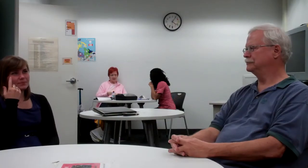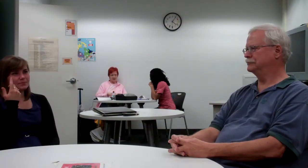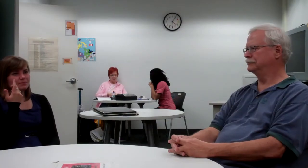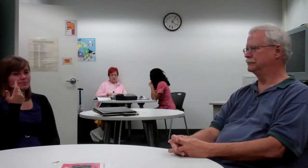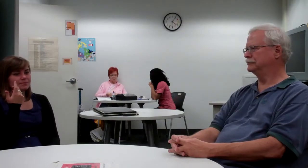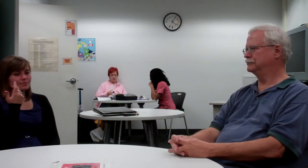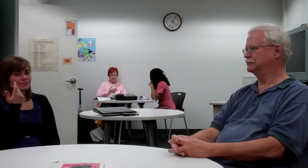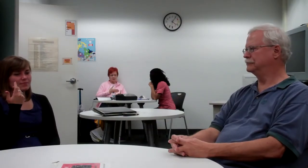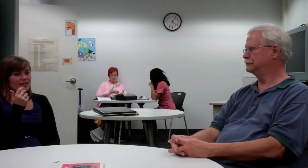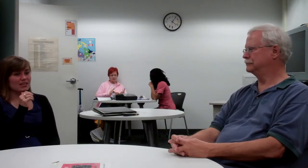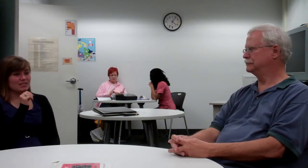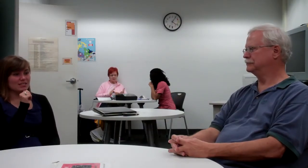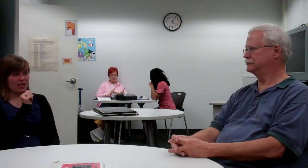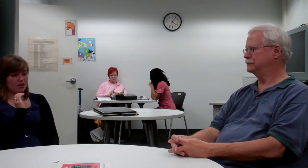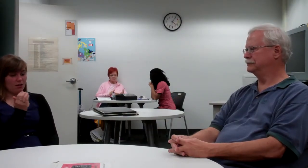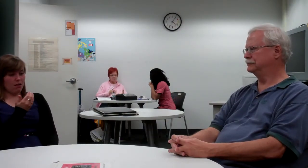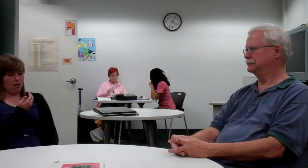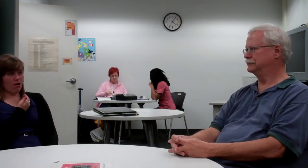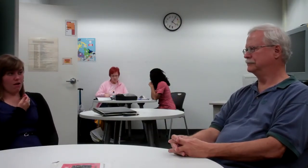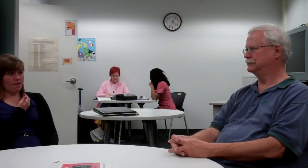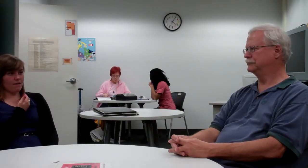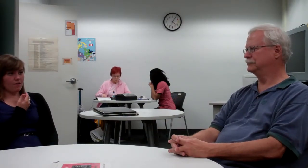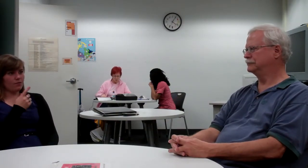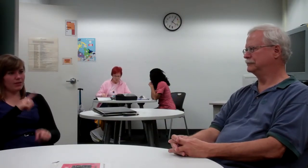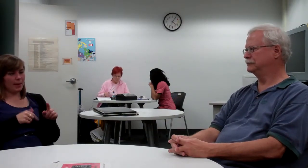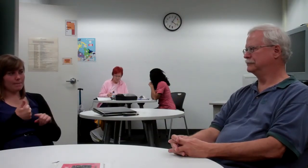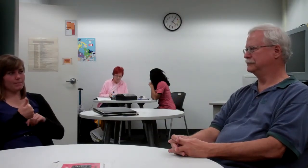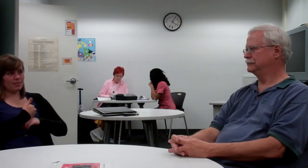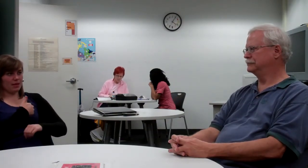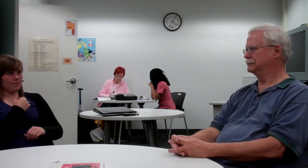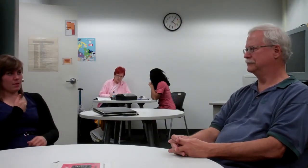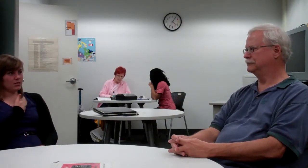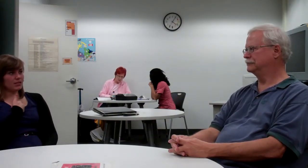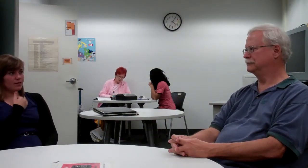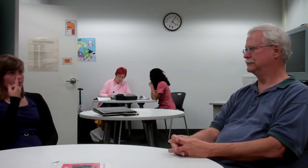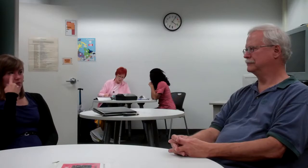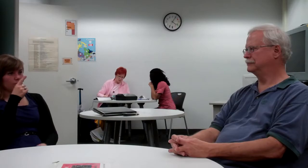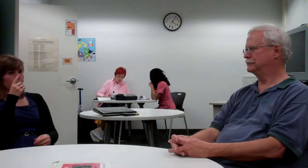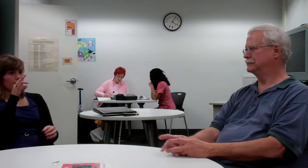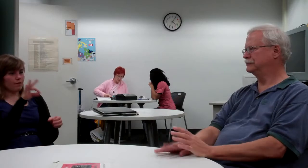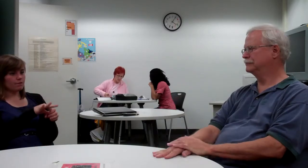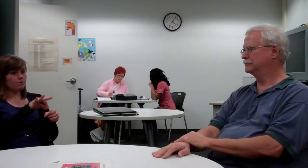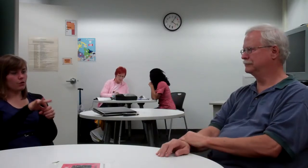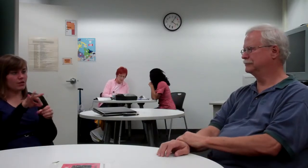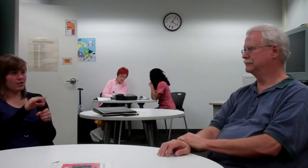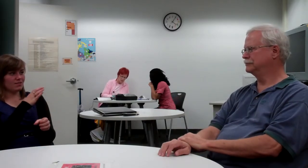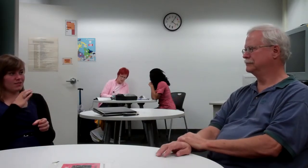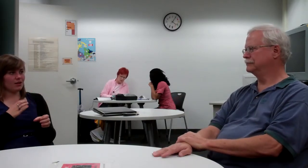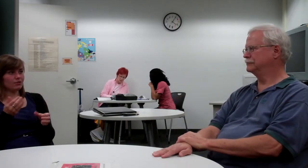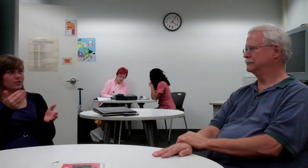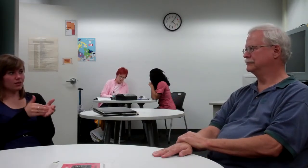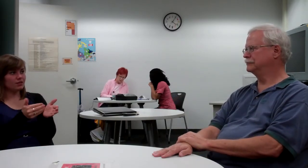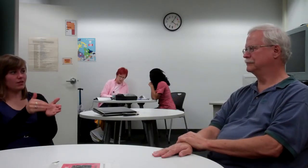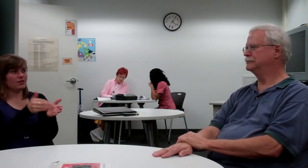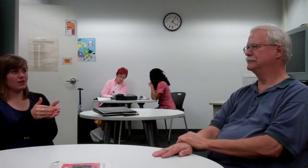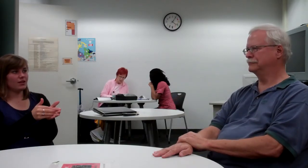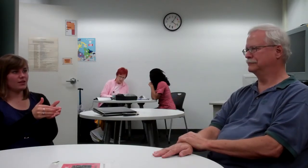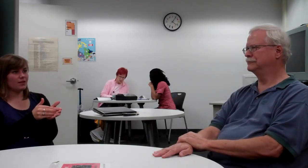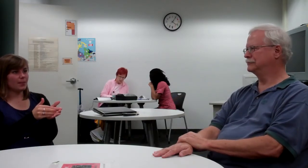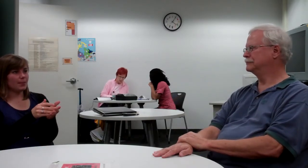our fault for voting for the same congressman every election and not really getting involved. But then that goes